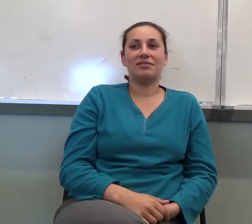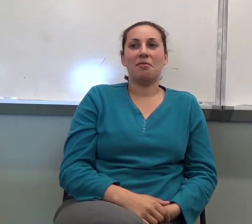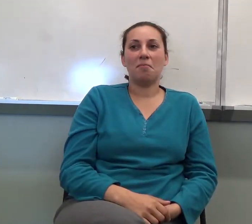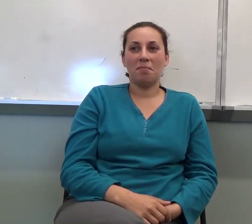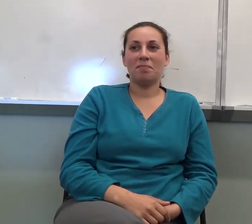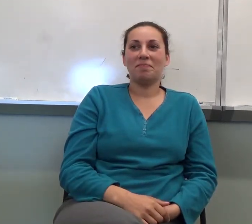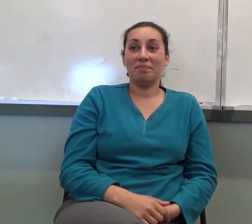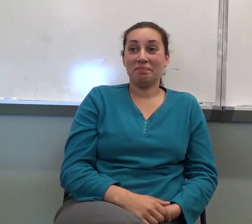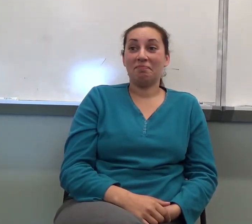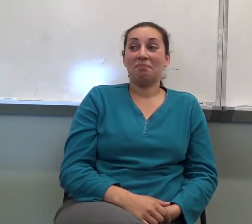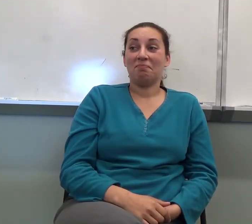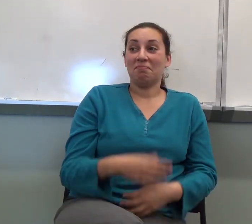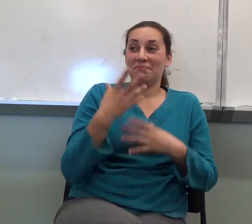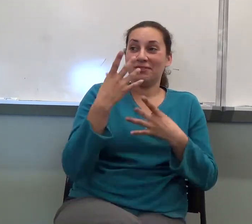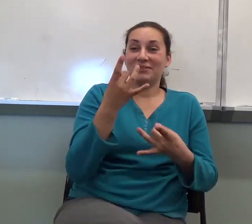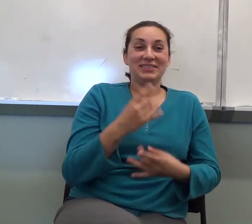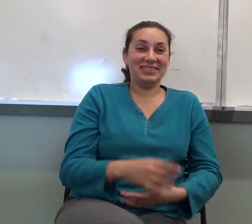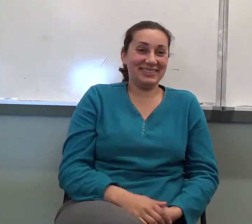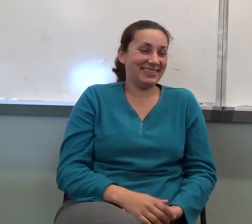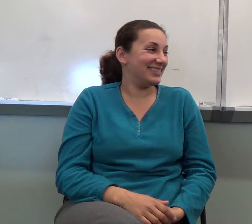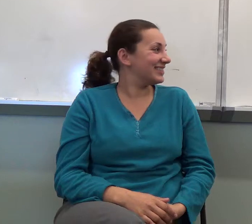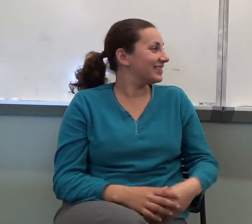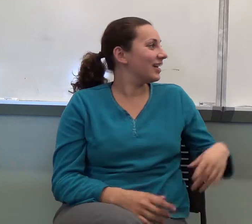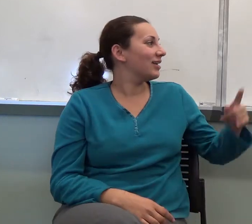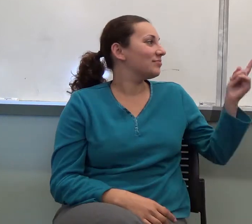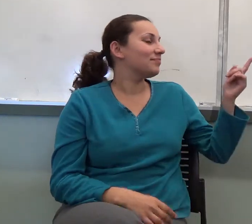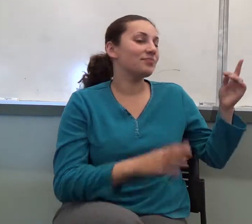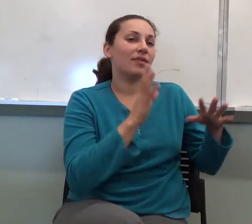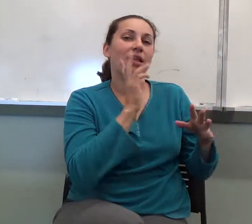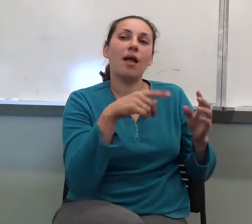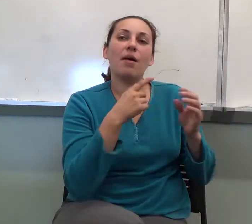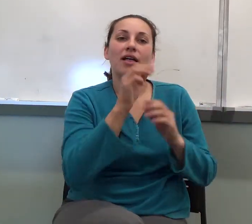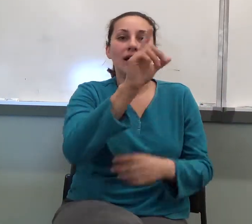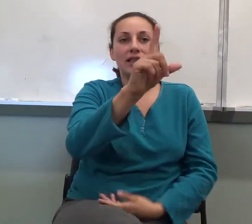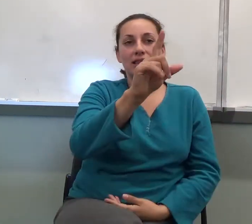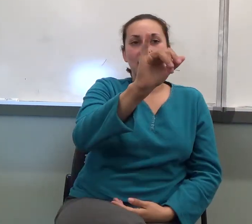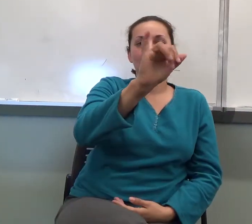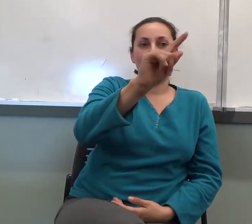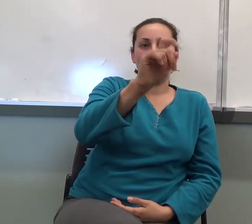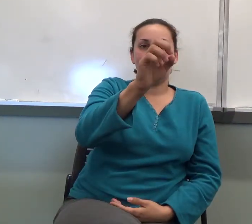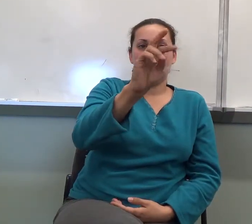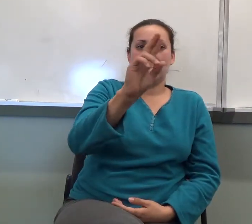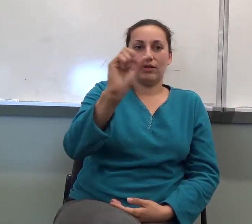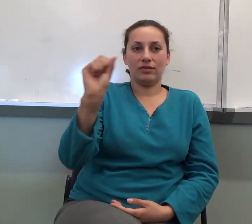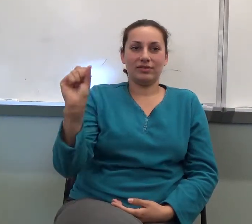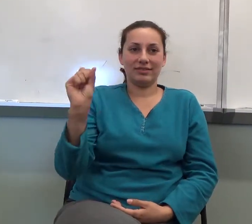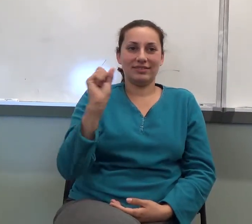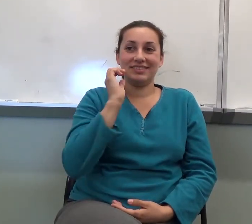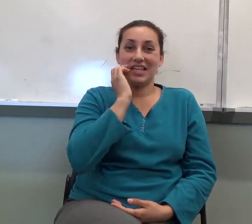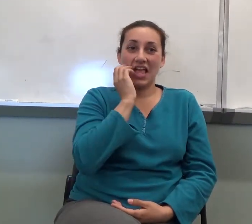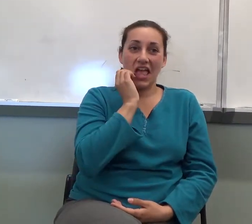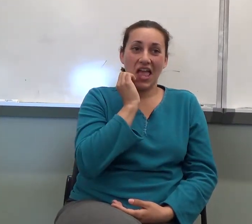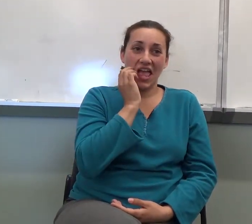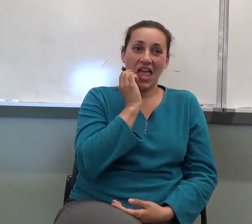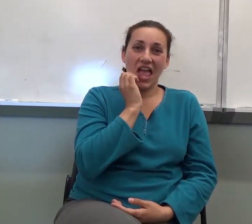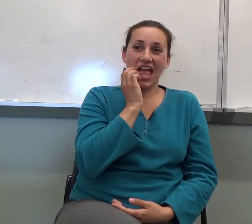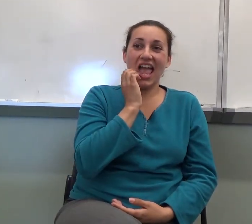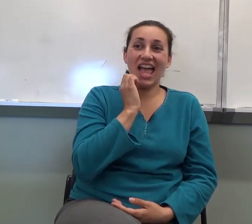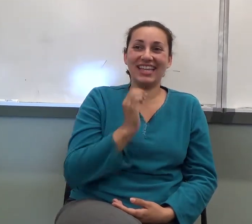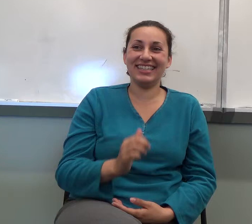Well, each one is 1,000th of a liter, but you've got 1,000, so you'd have a liter, right? Yeah. So having 710 of them means you've got the better part of a